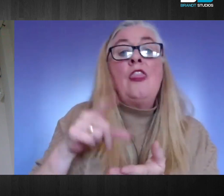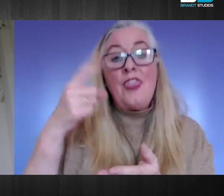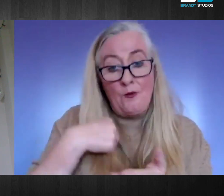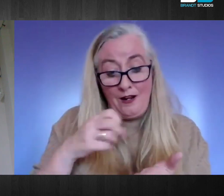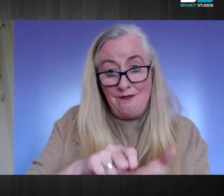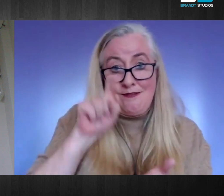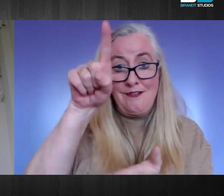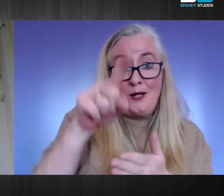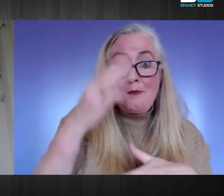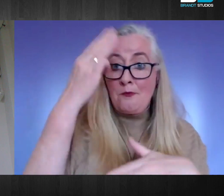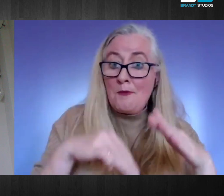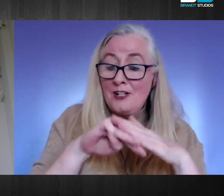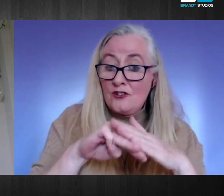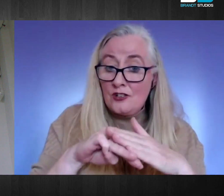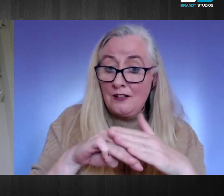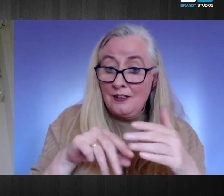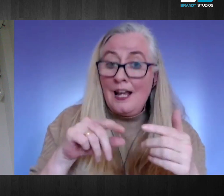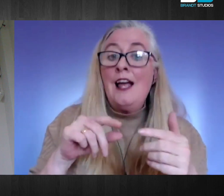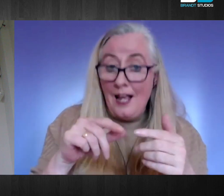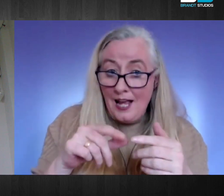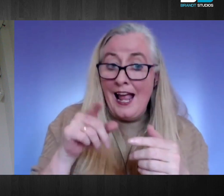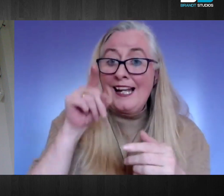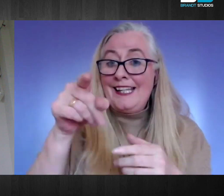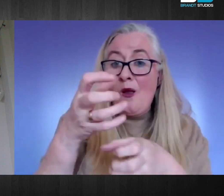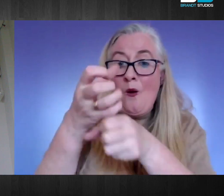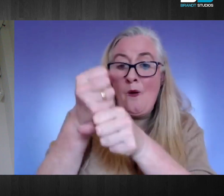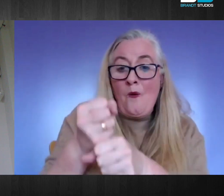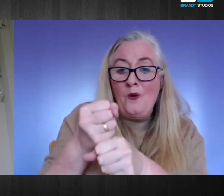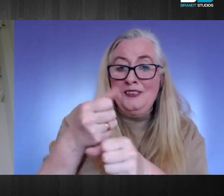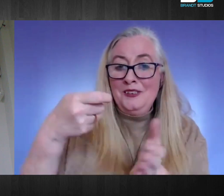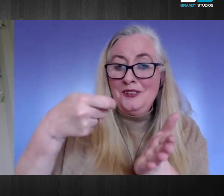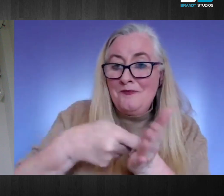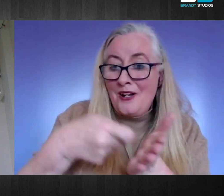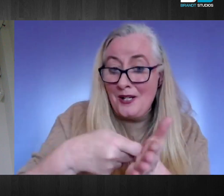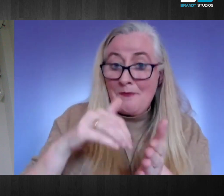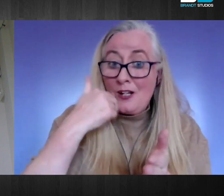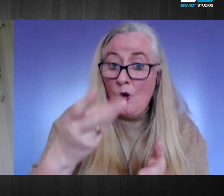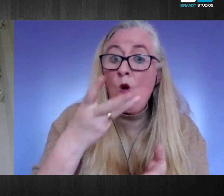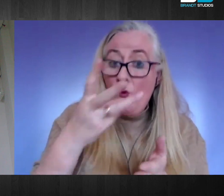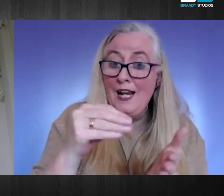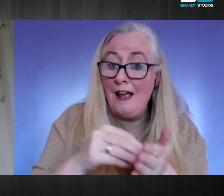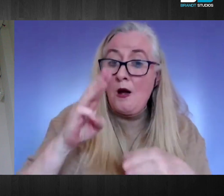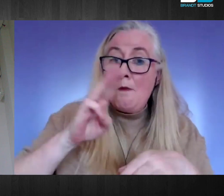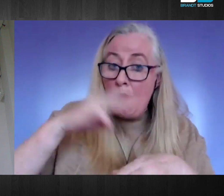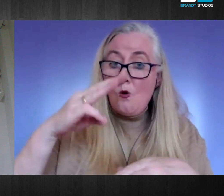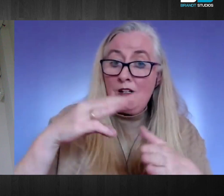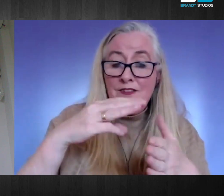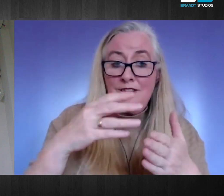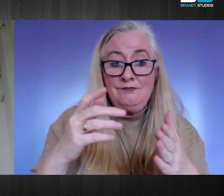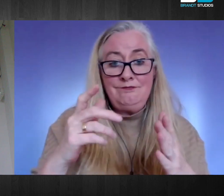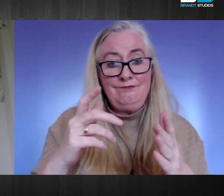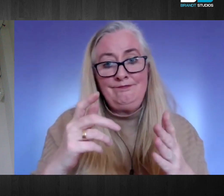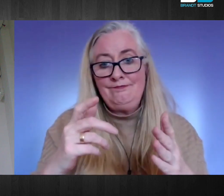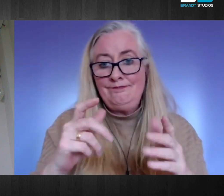and that holds the purse strings for these awards, because there will be another tranche of rewards, or awards.